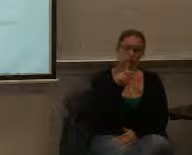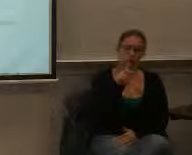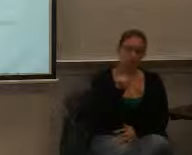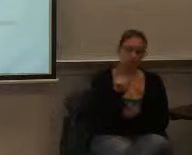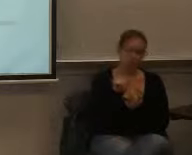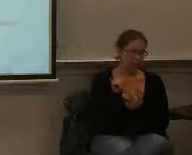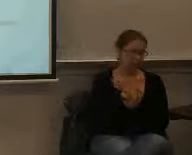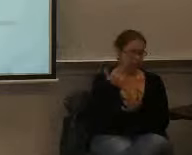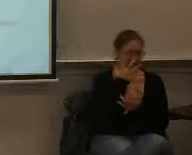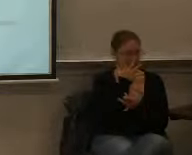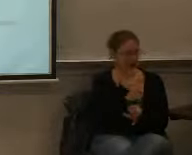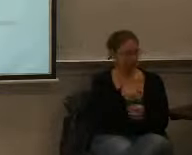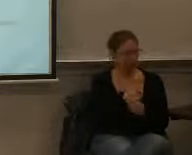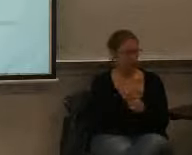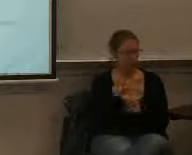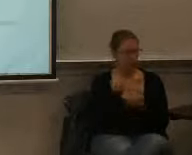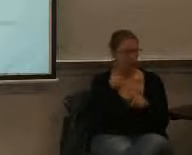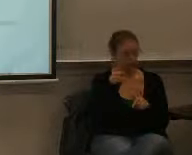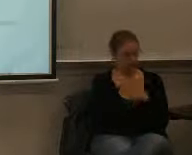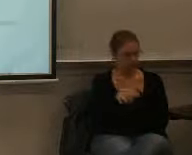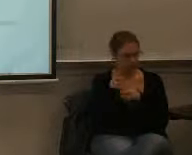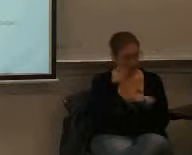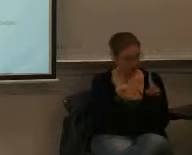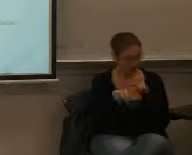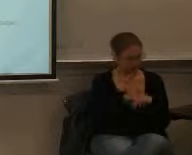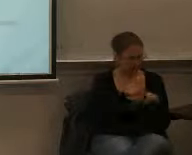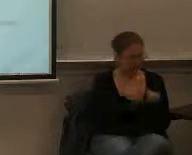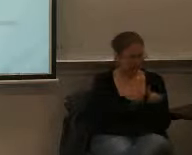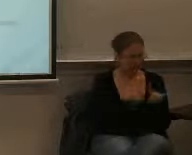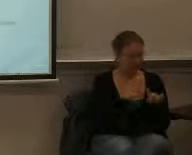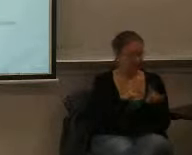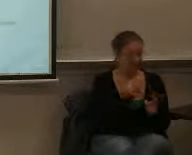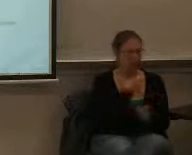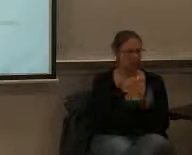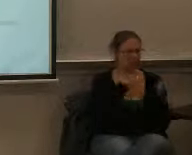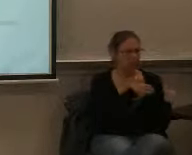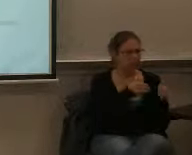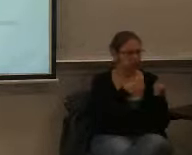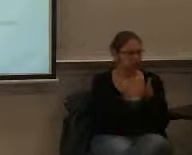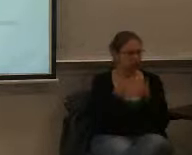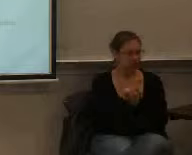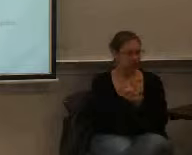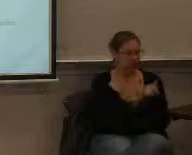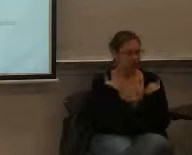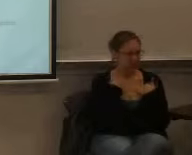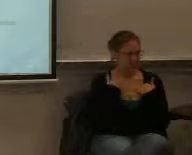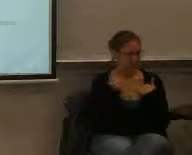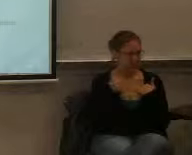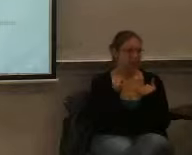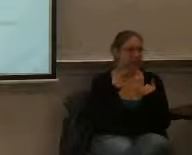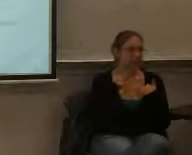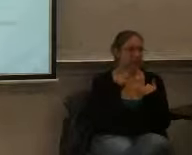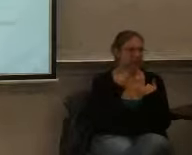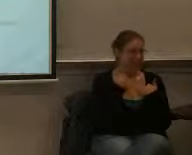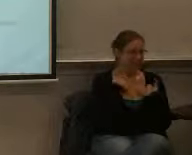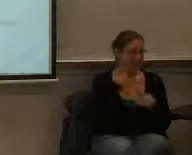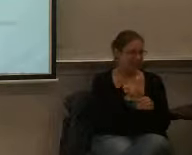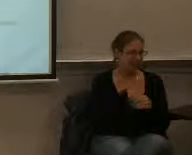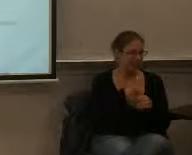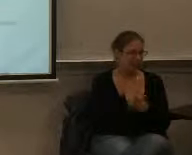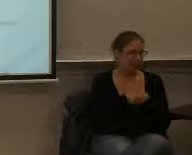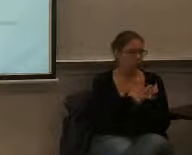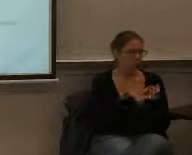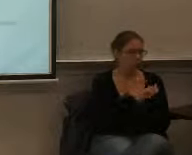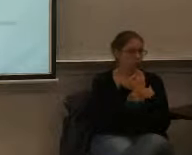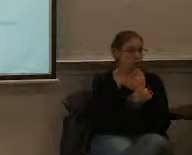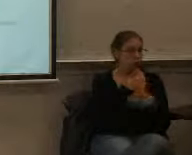that. And he went in and looked at the different strategies that the species have in the reservoirs. And the two